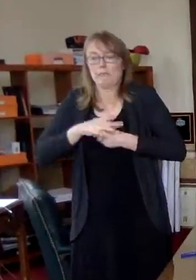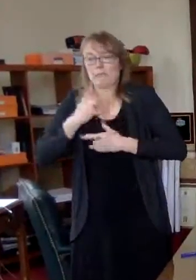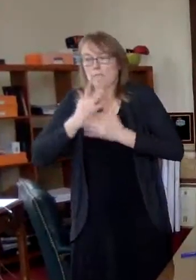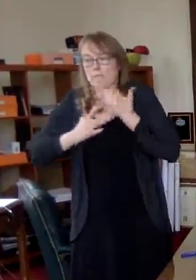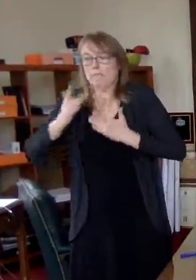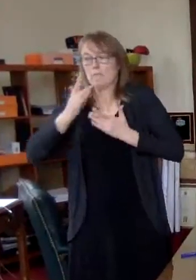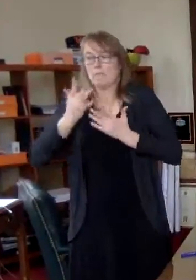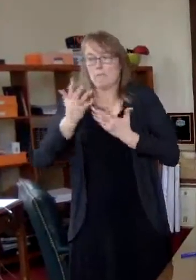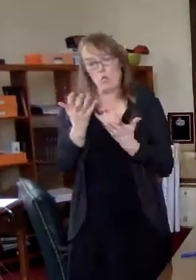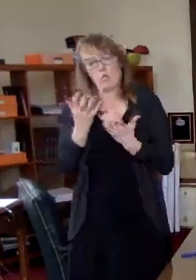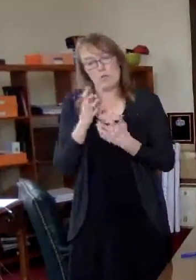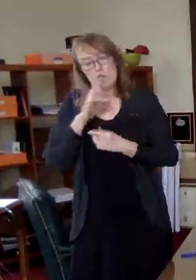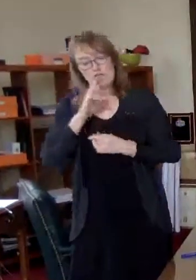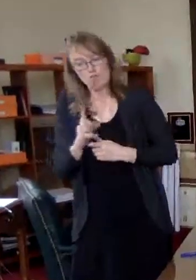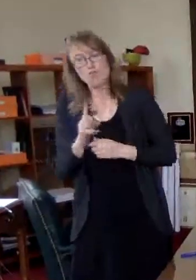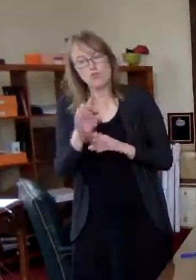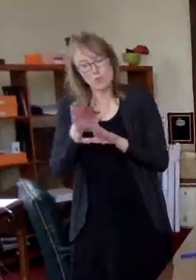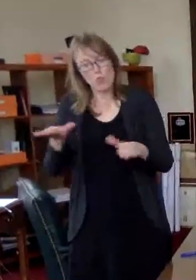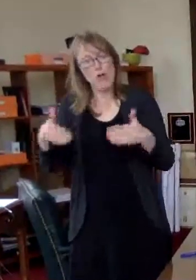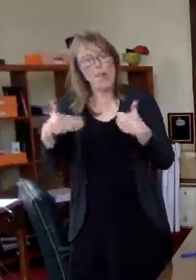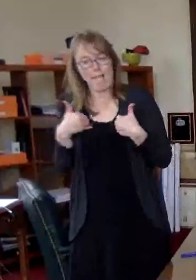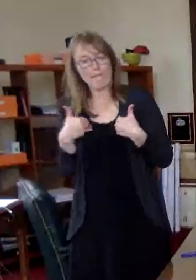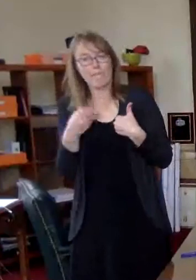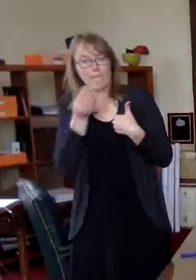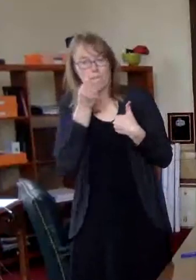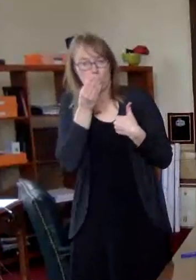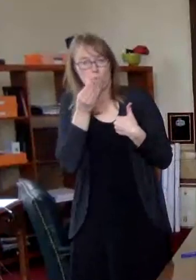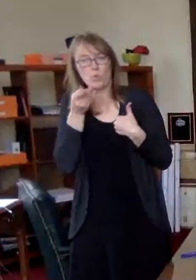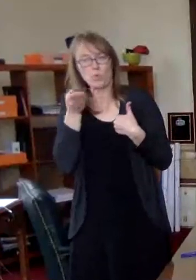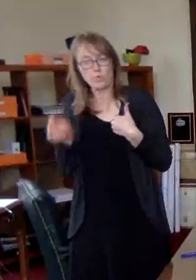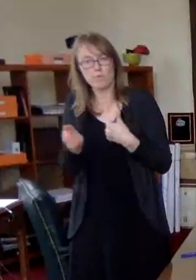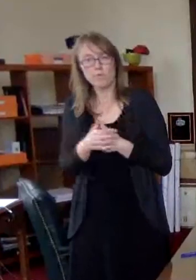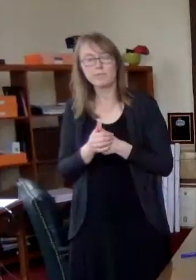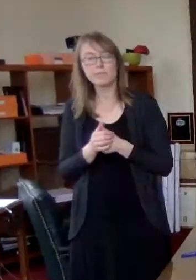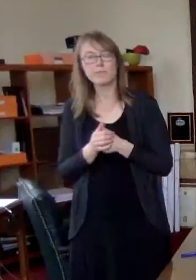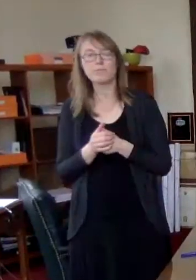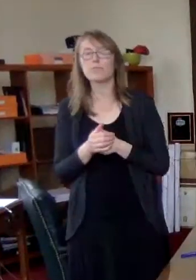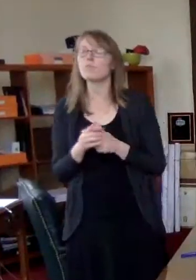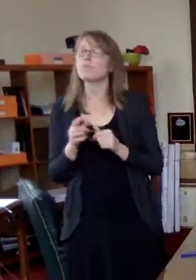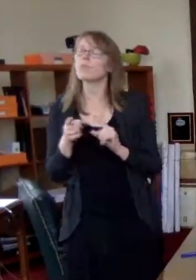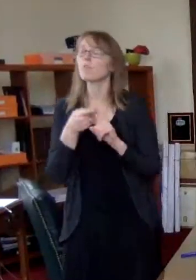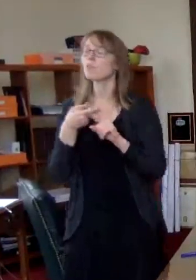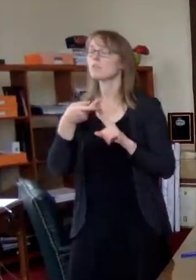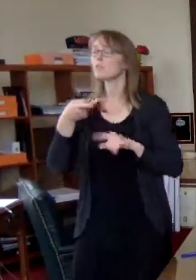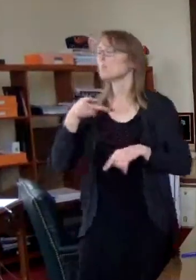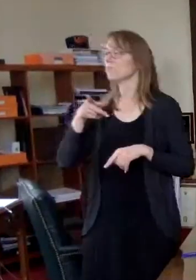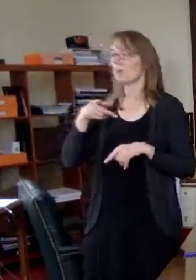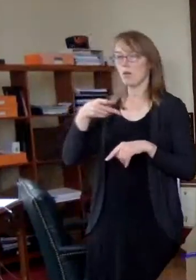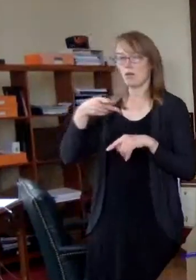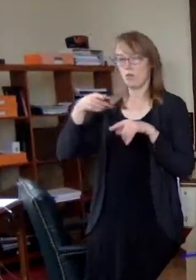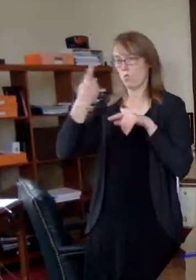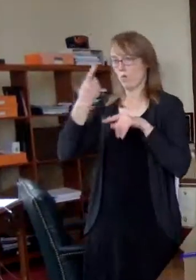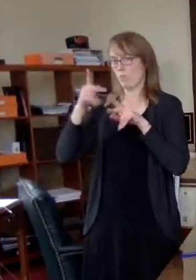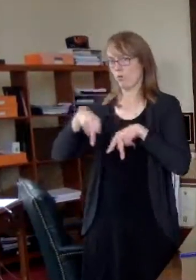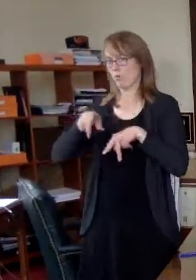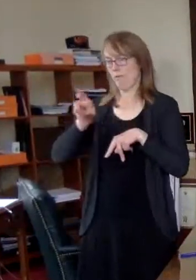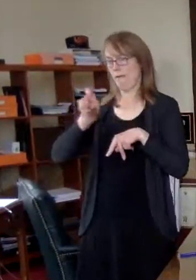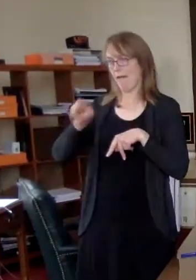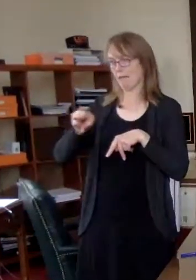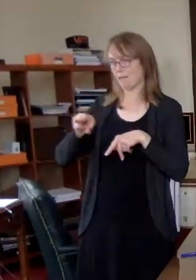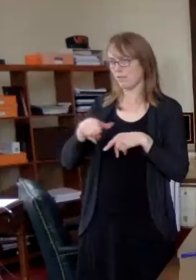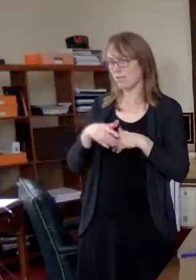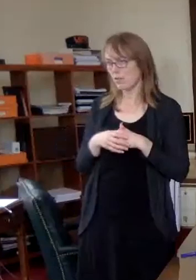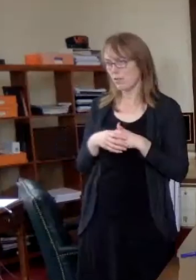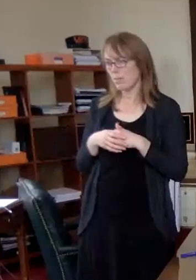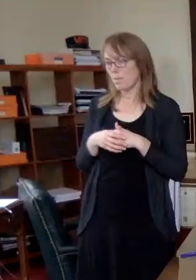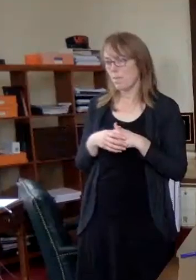them. This is a good question. Verse Pearson wants to know, Mayor, are you concerned about a false sense of